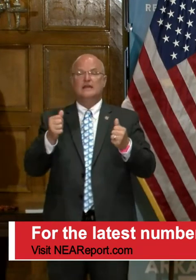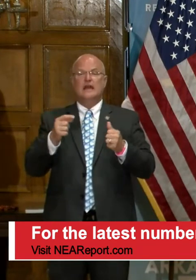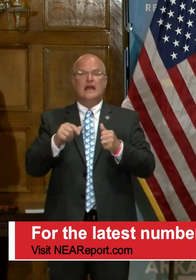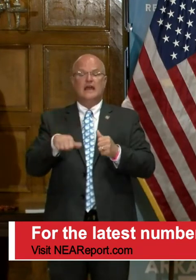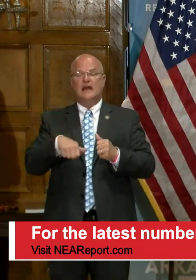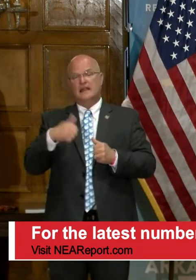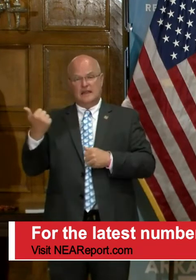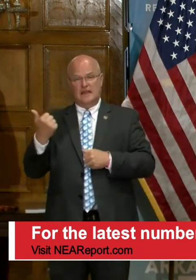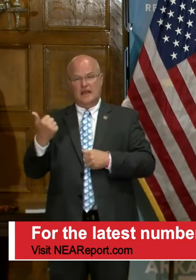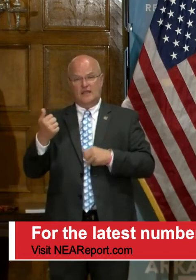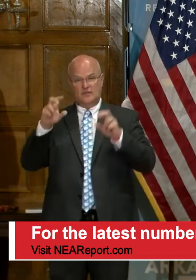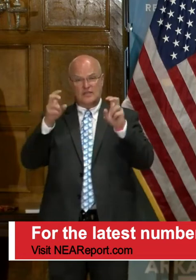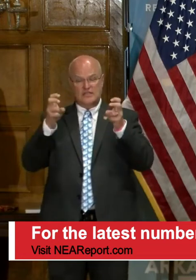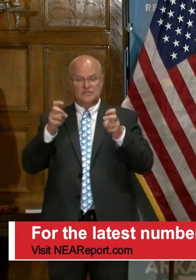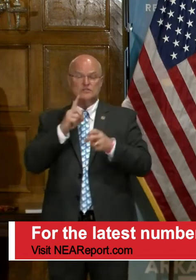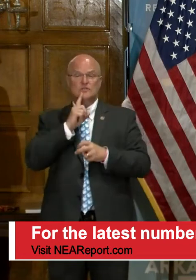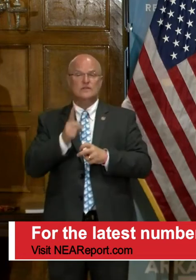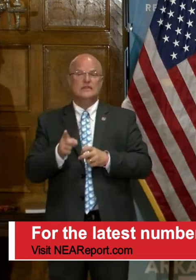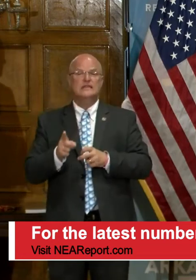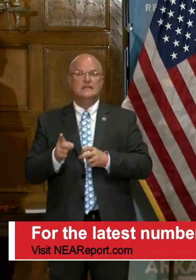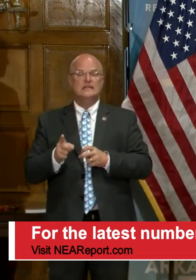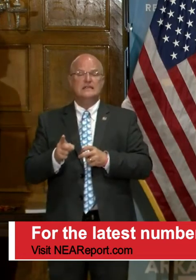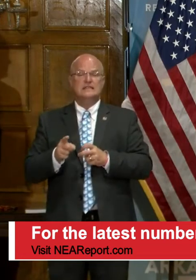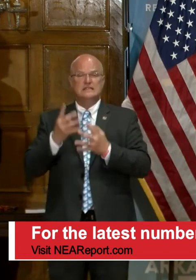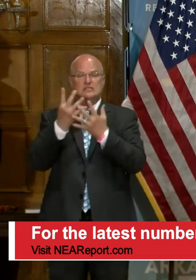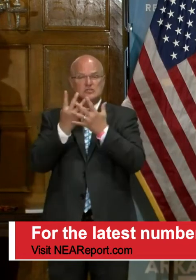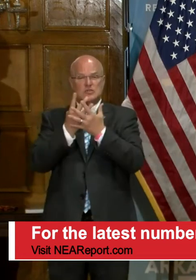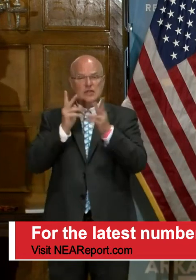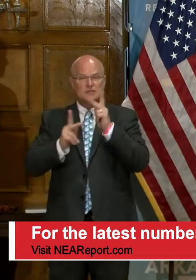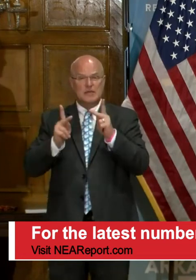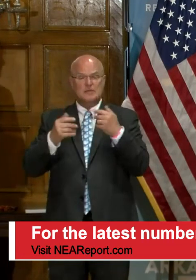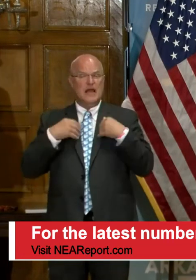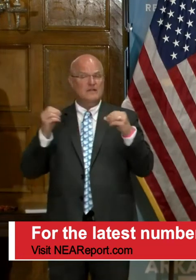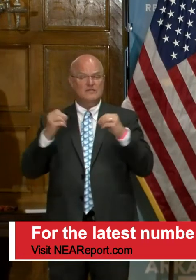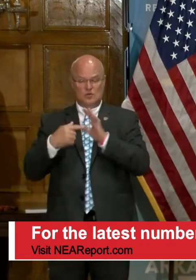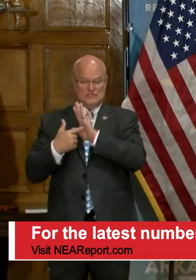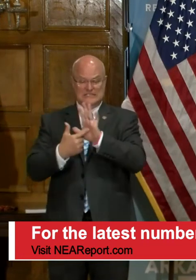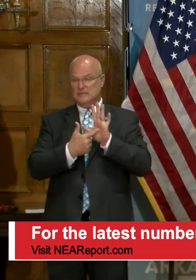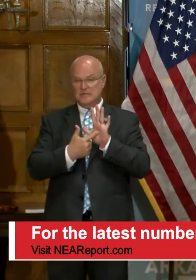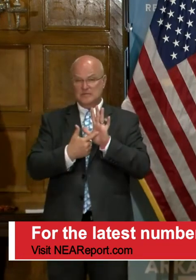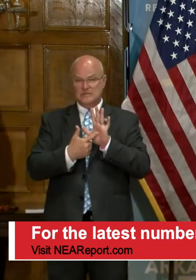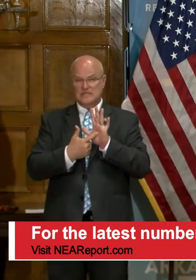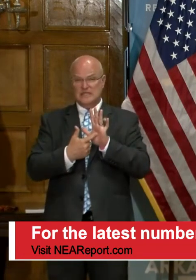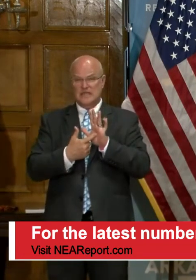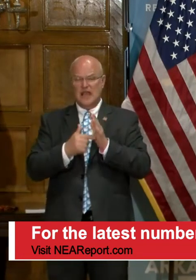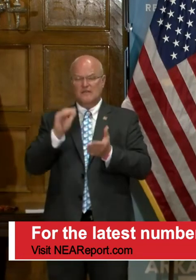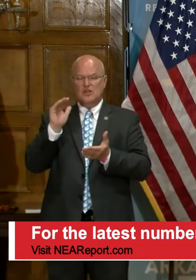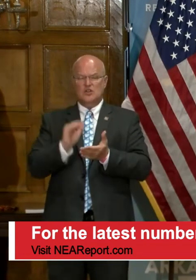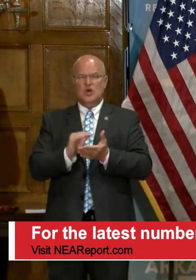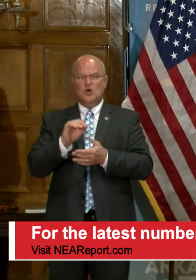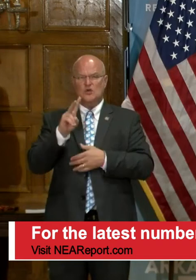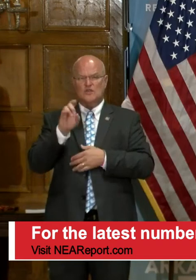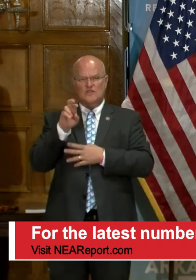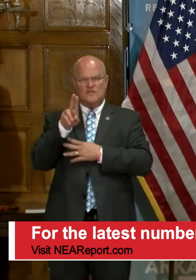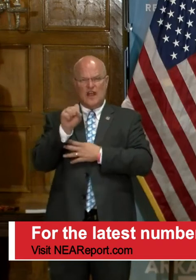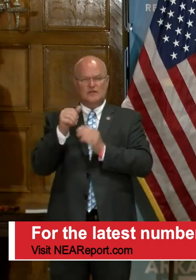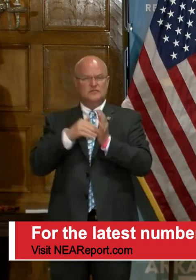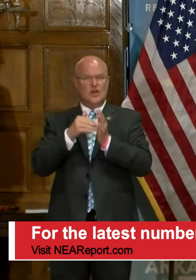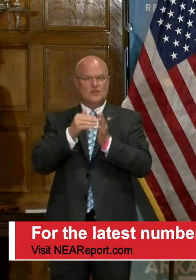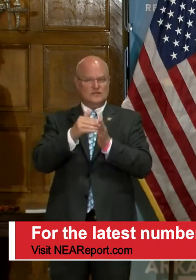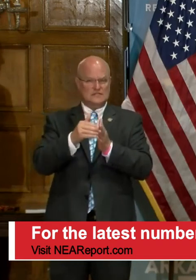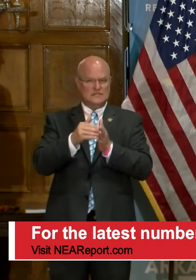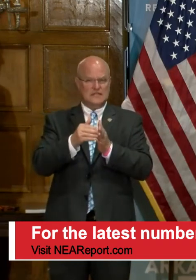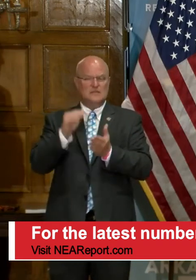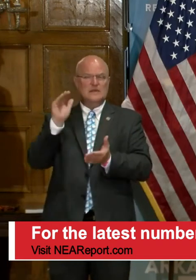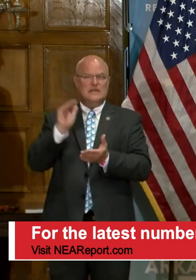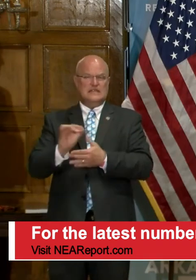the other issue is screening people who have no symptoms. They have a lower amount of virus oftentimes, and